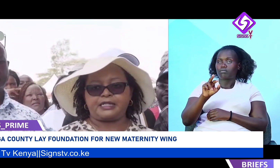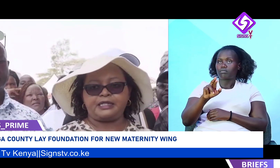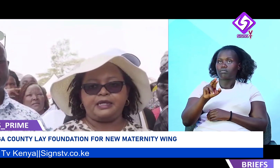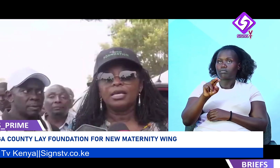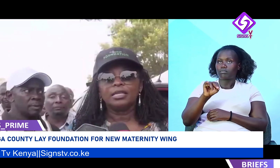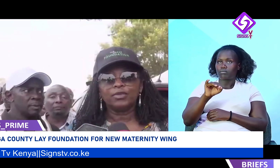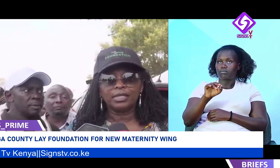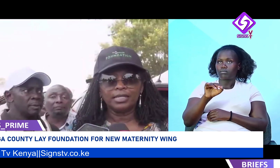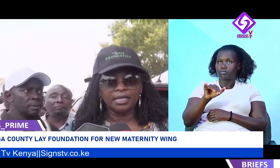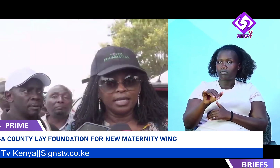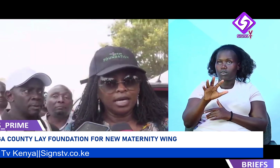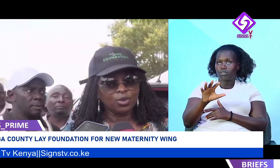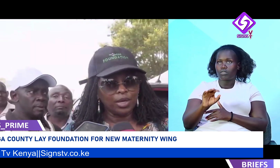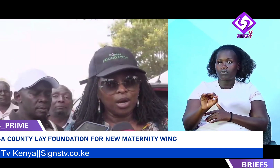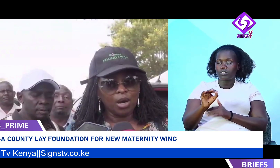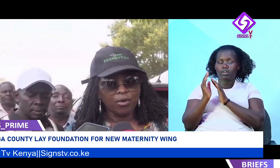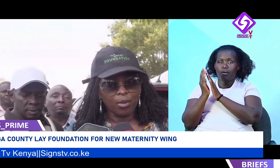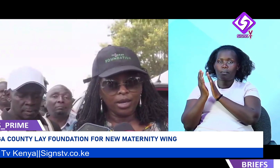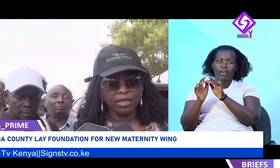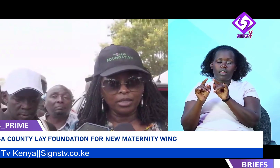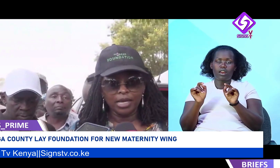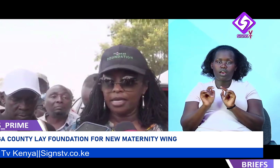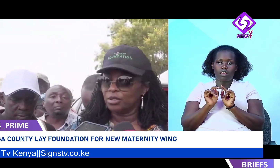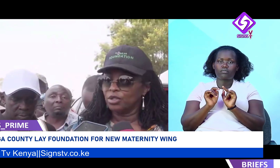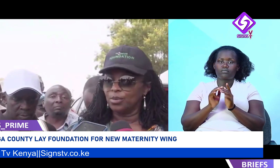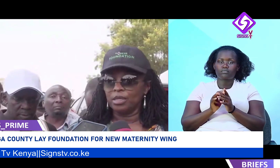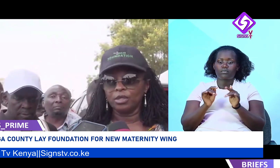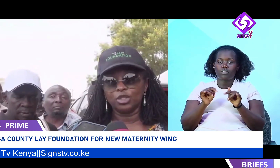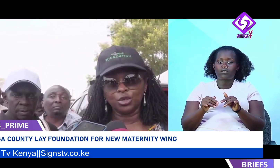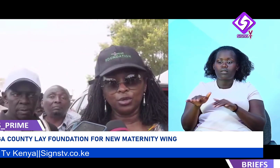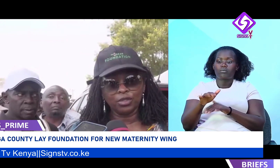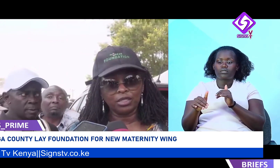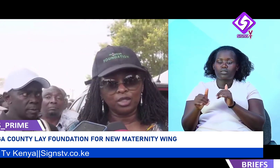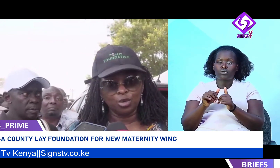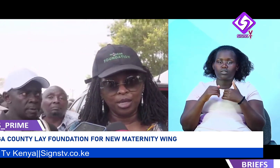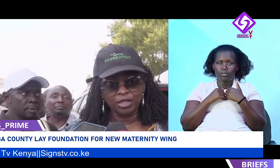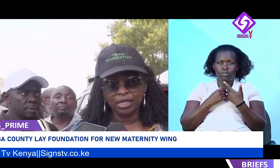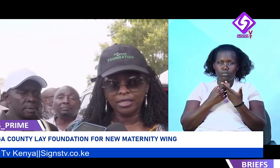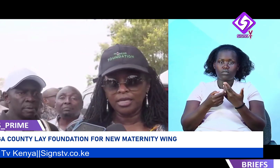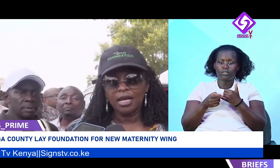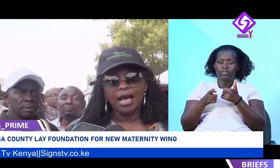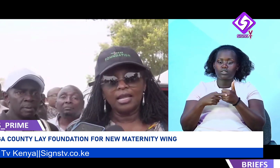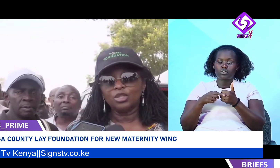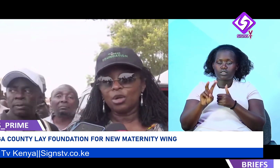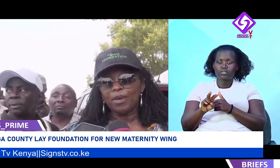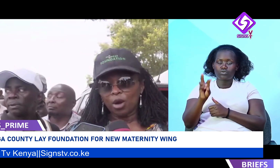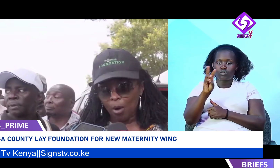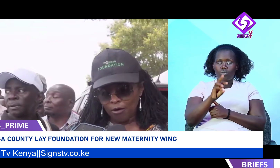capacity. This facility that we are groundbreaking today is going to be the tune of 62 million shillings, and it's going to be a